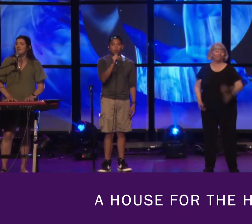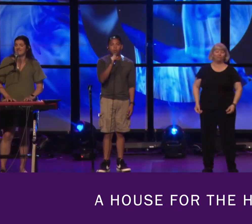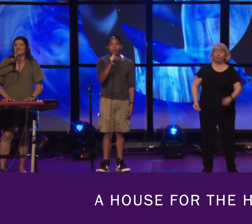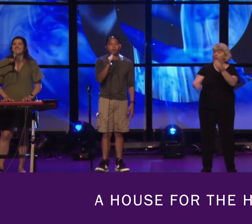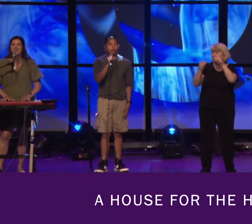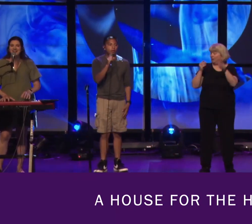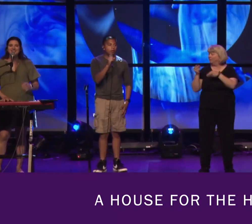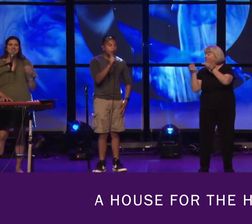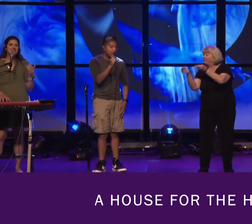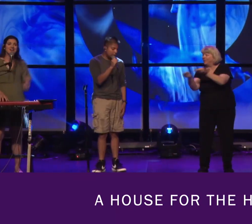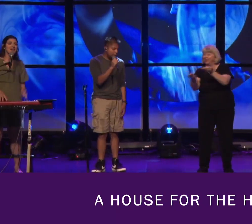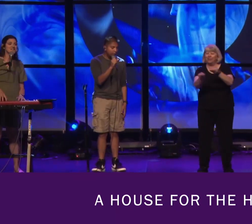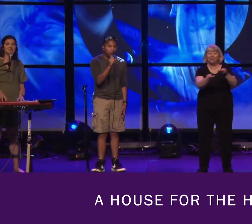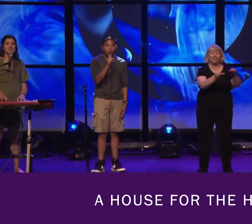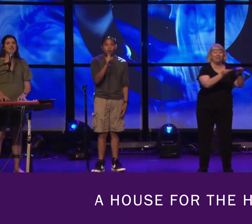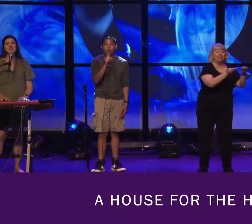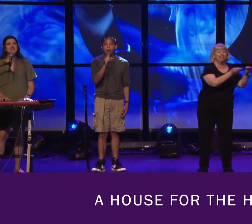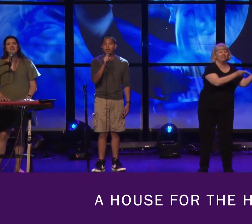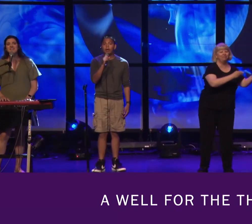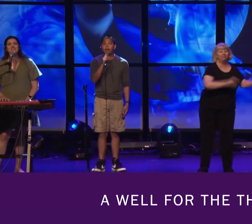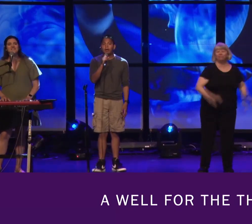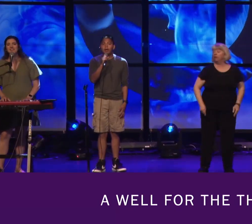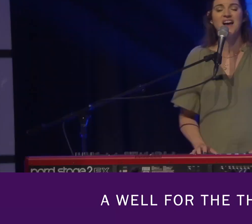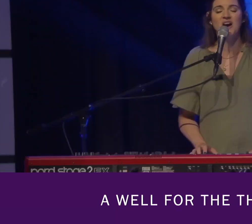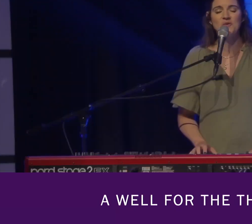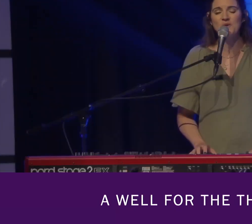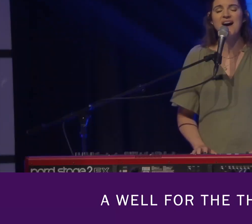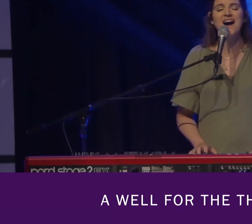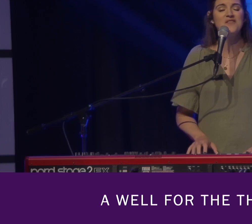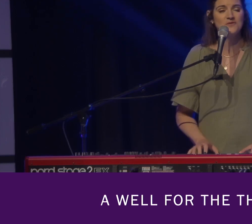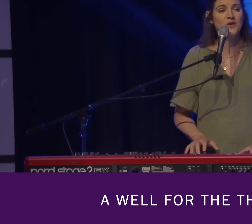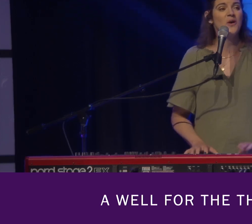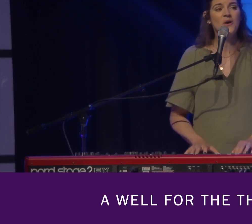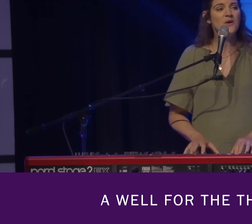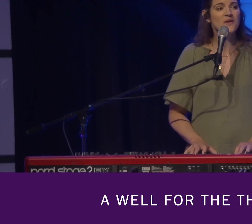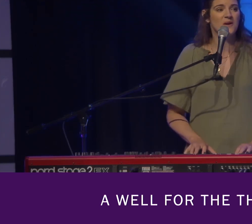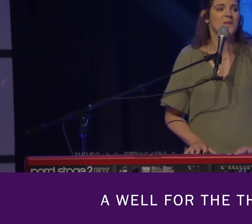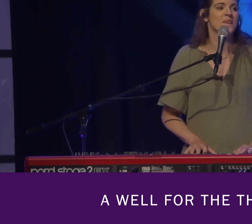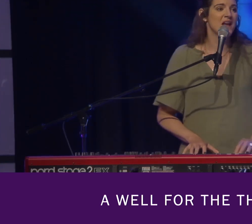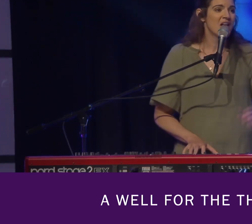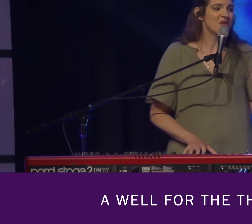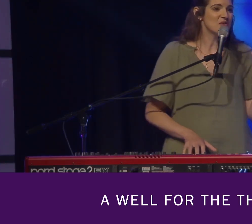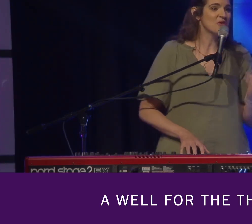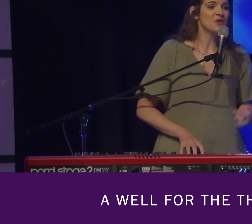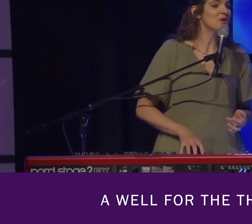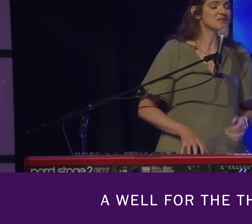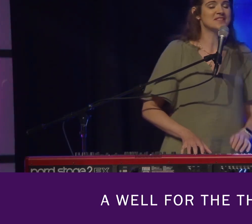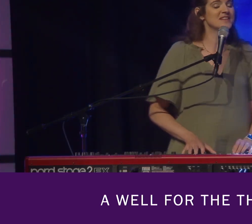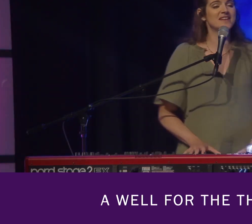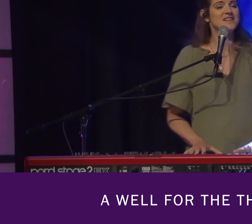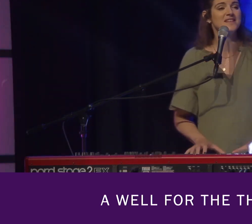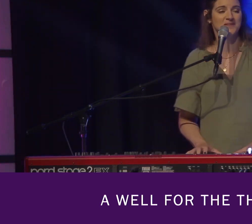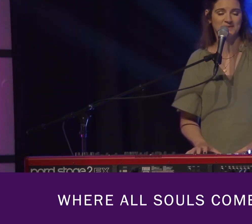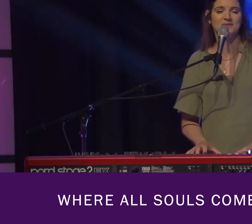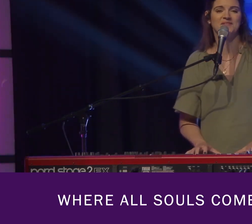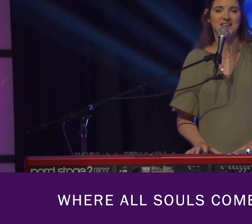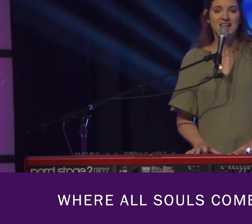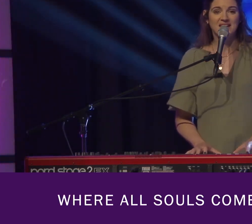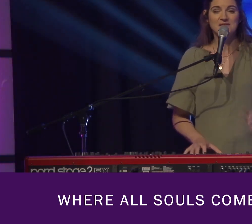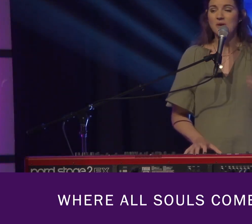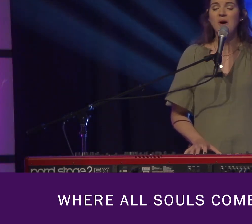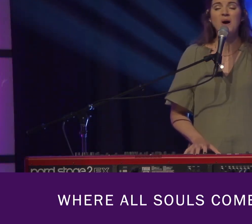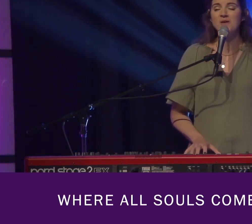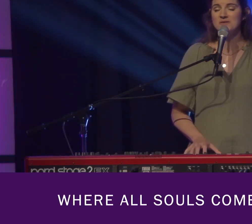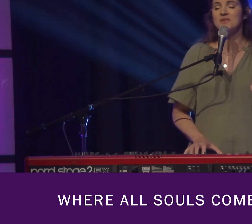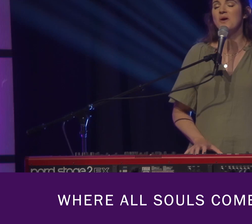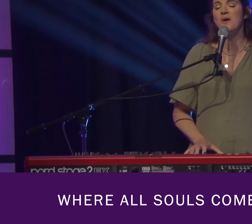full the hungry, a welcome the thirsty,